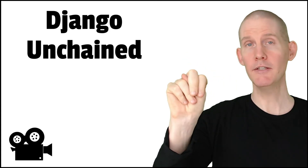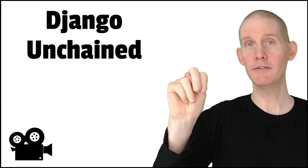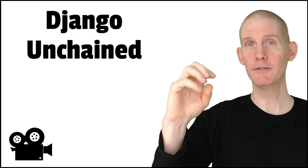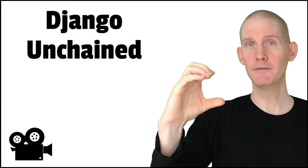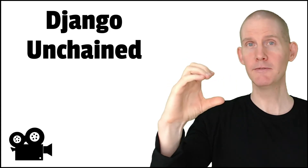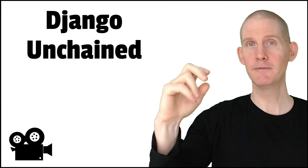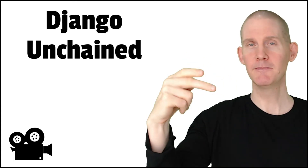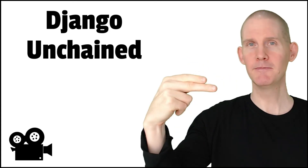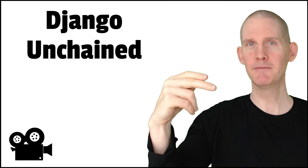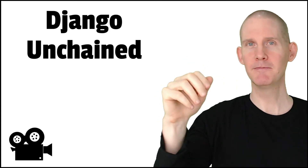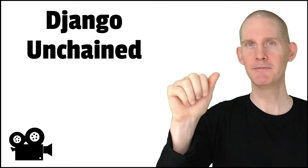Unchained.